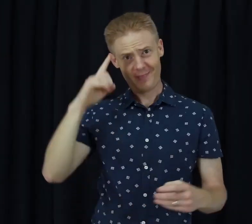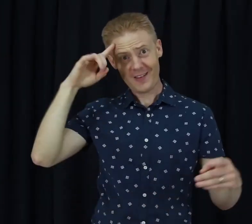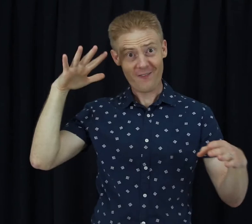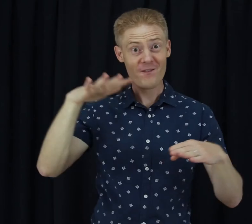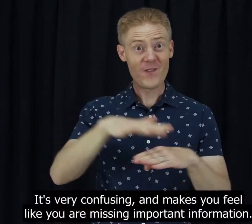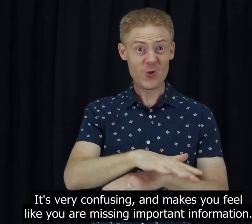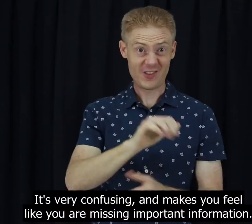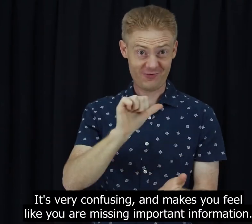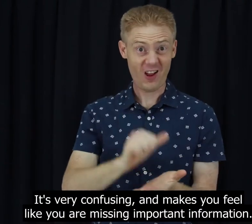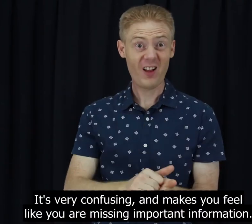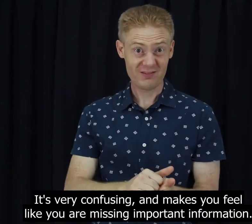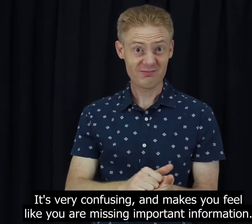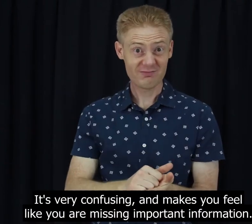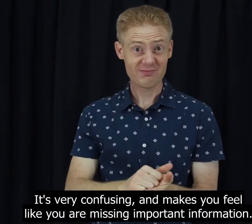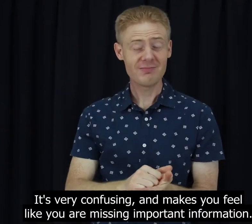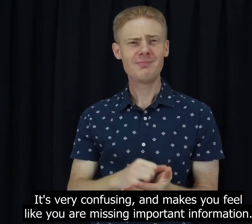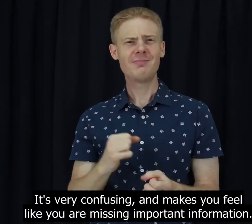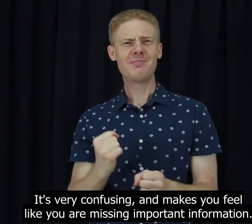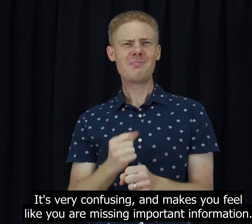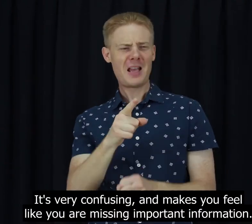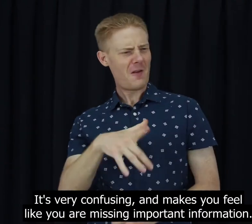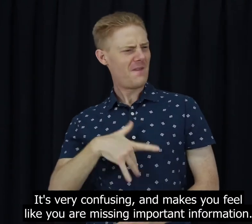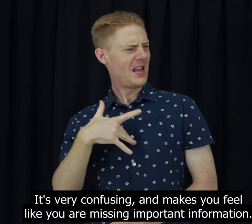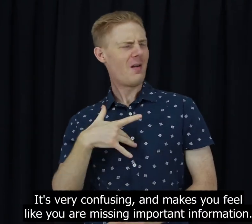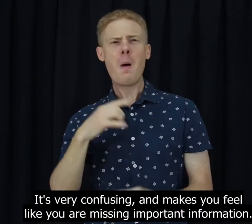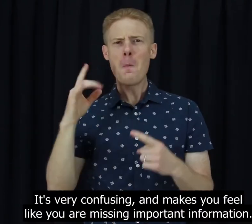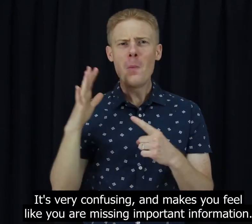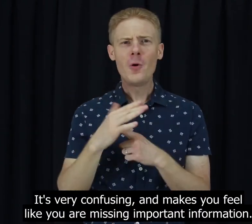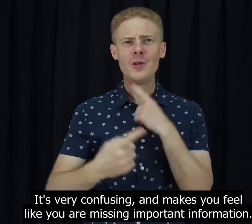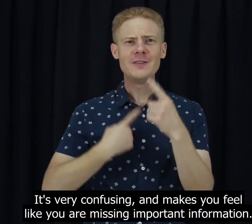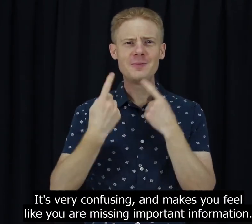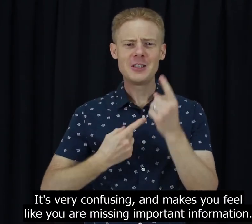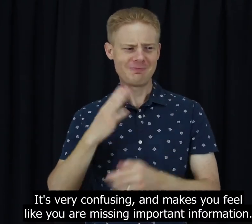It's very confusing and makes you feel like you're missing important information.